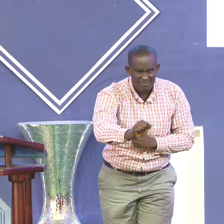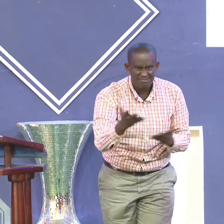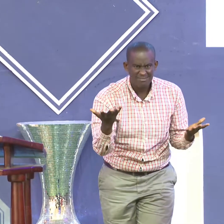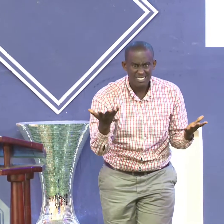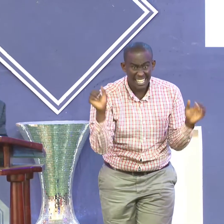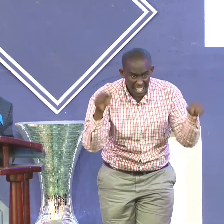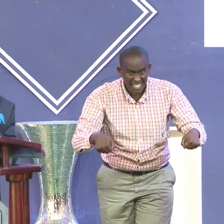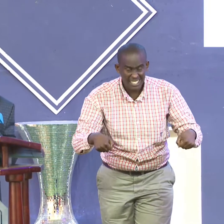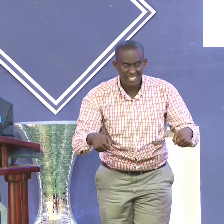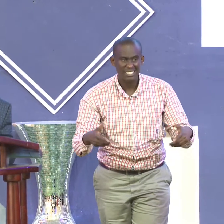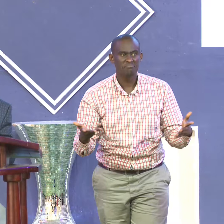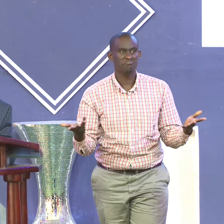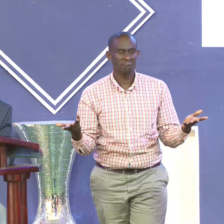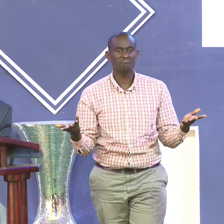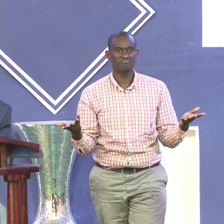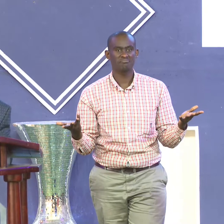Tosobola